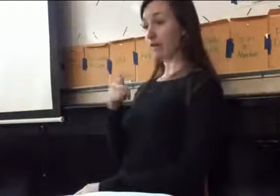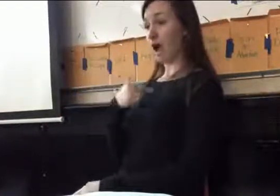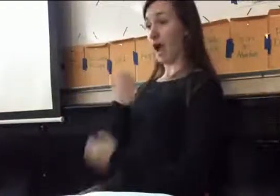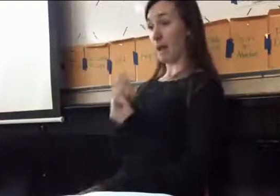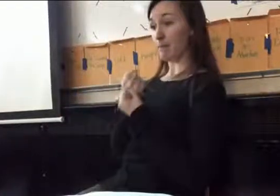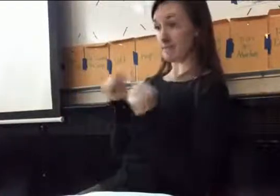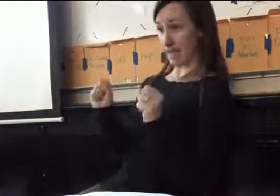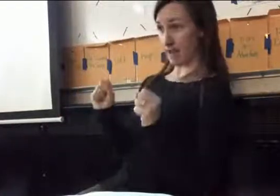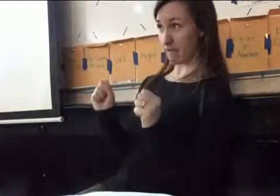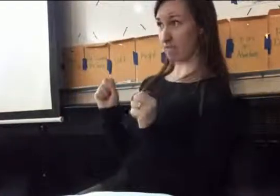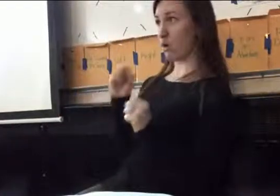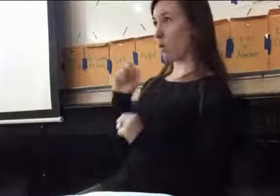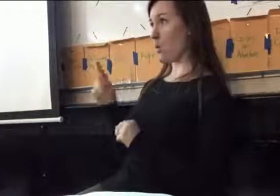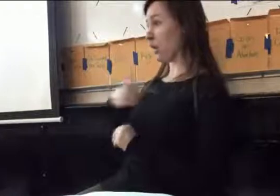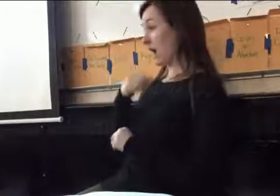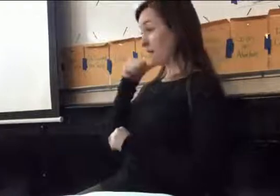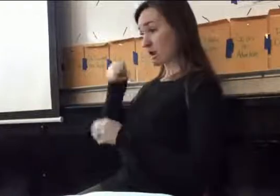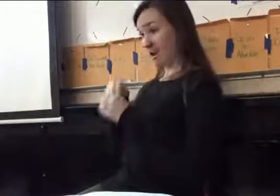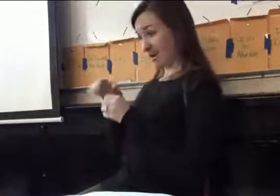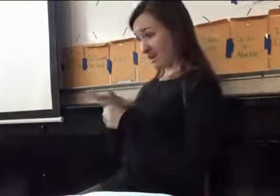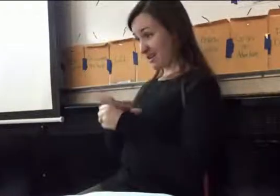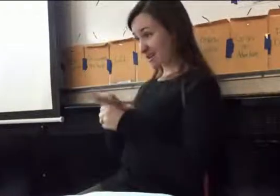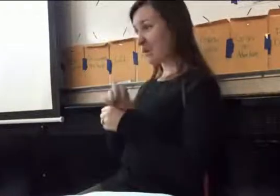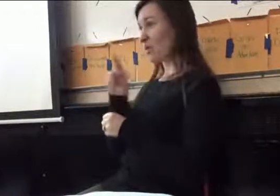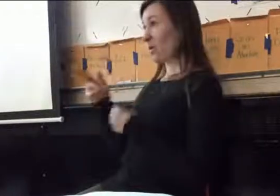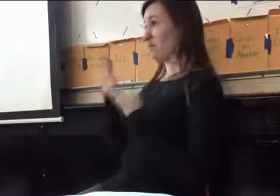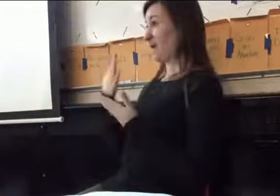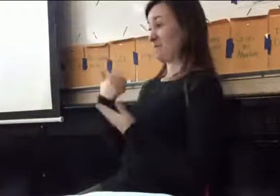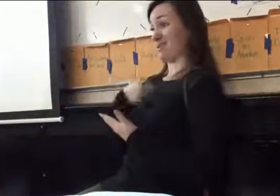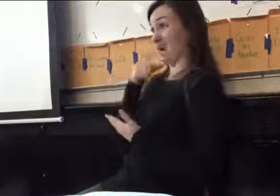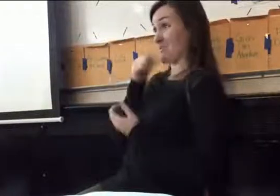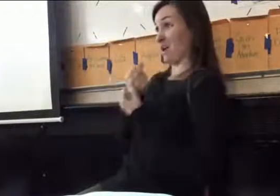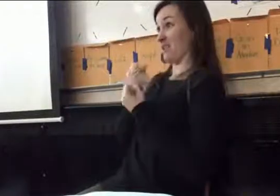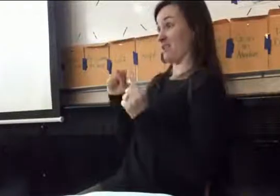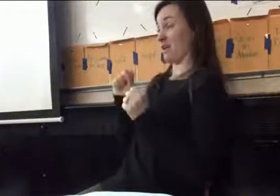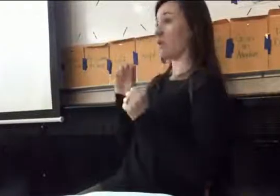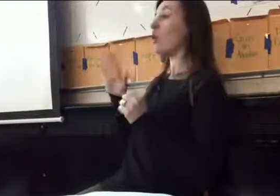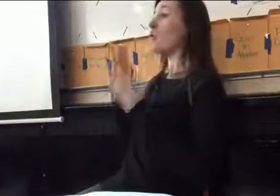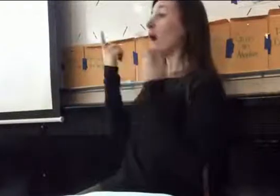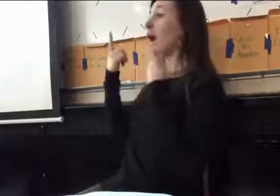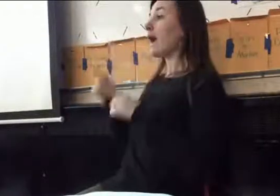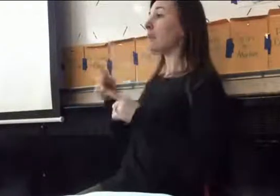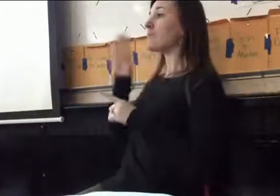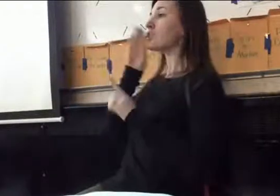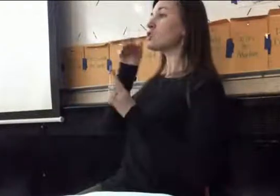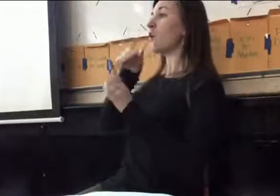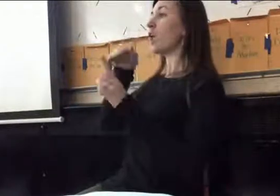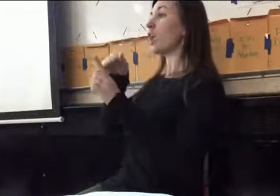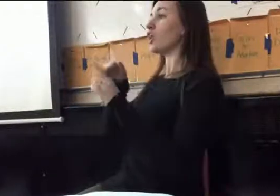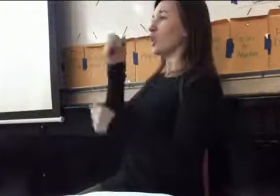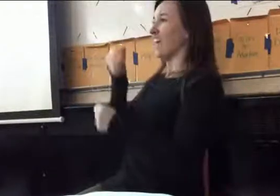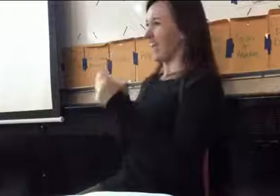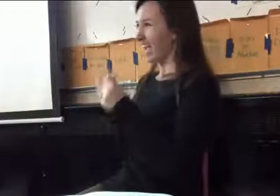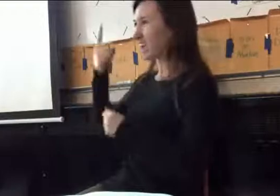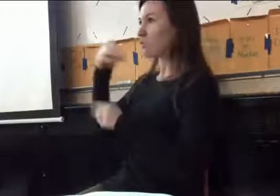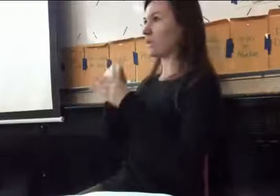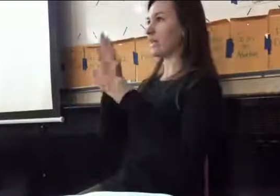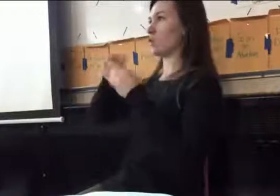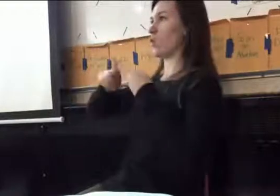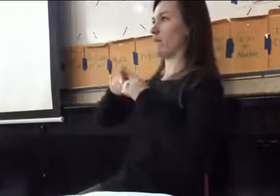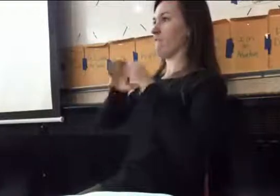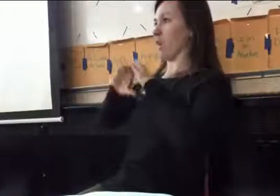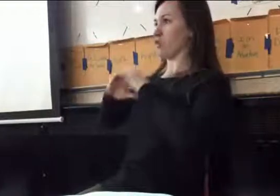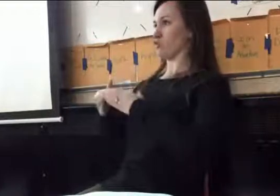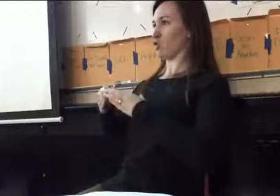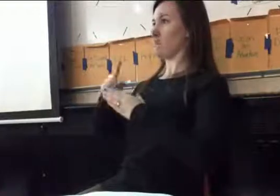or either that, I'm not in the area, or maybe you're not actually safe. And what happens is it alerts every single person on your friend group that